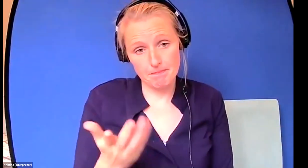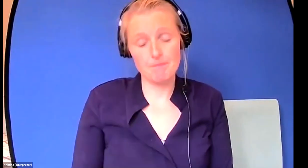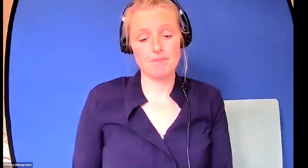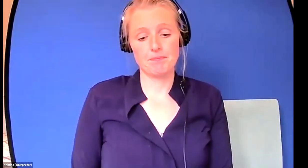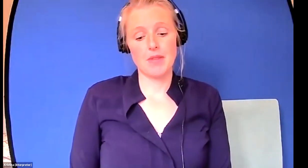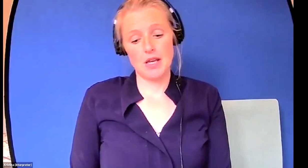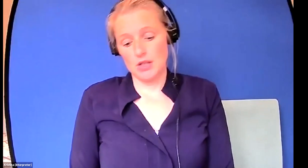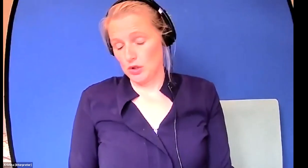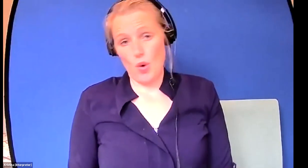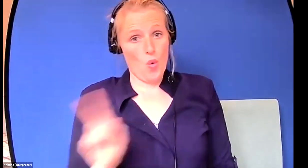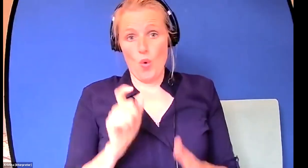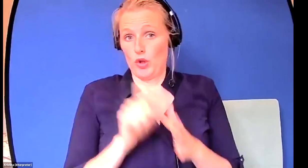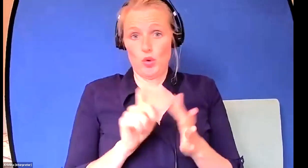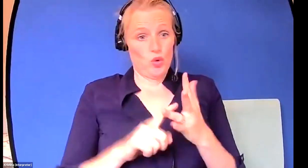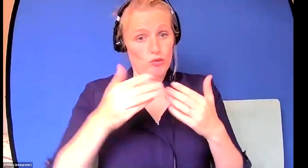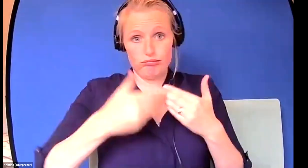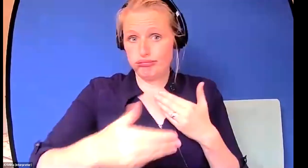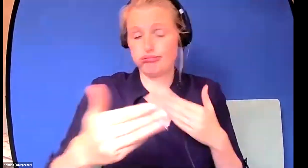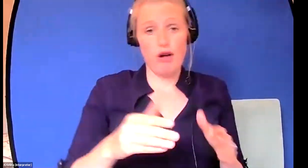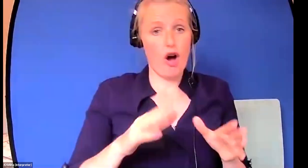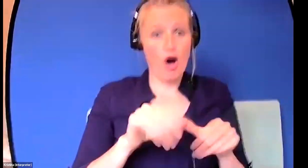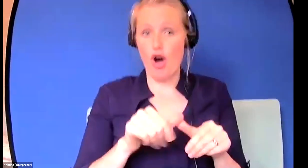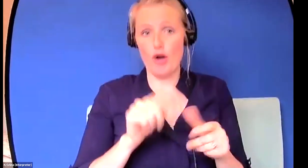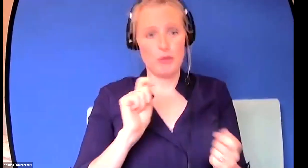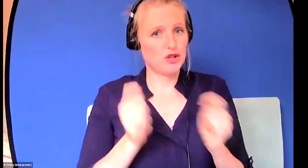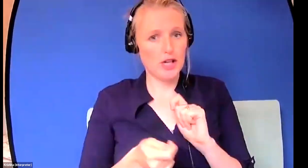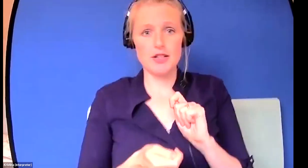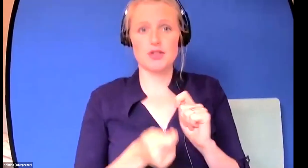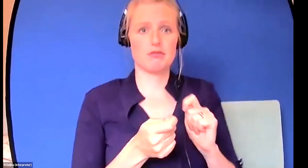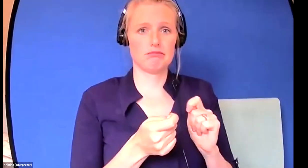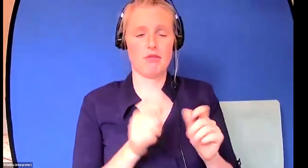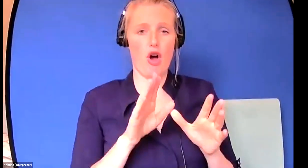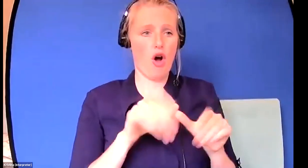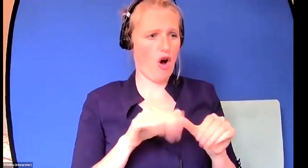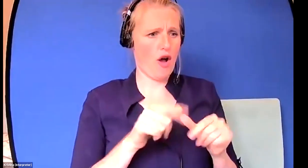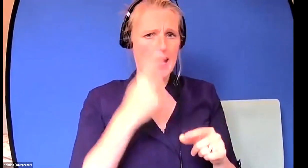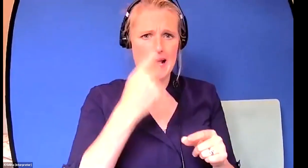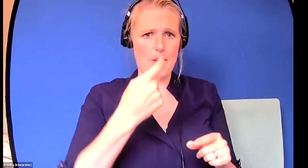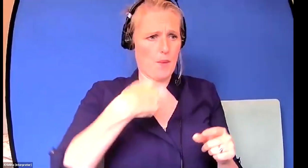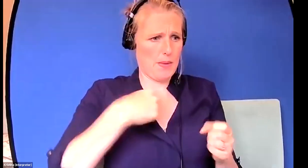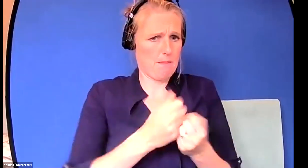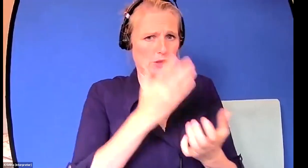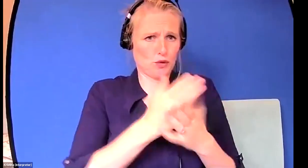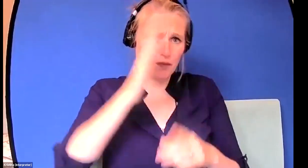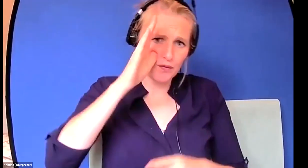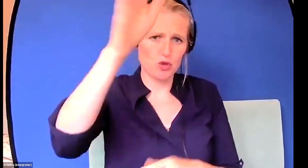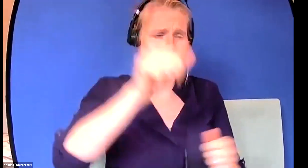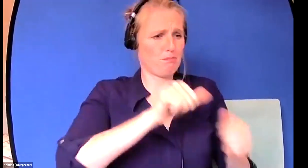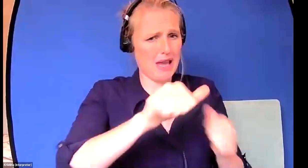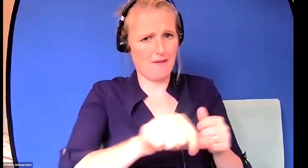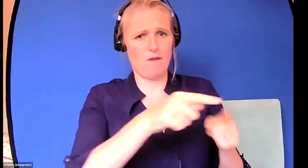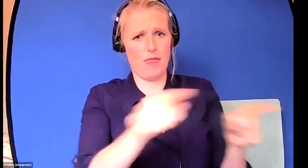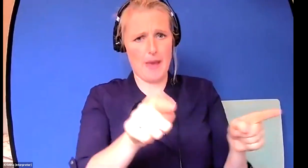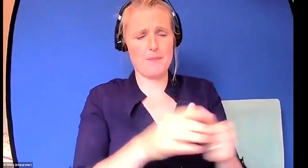So what can we do? What can we do to change this, and where can we look for more positive signs of a better economic future? Many of